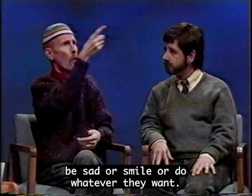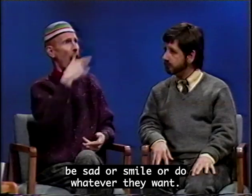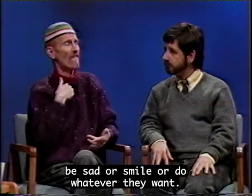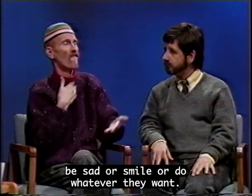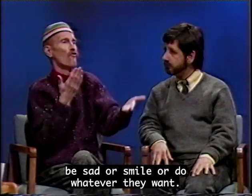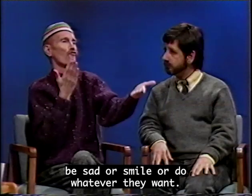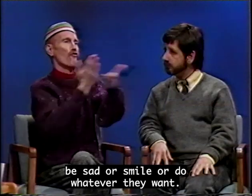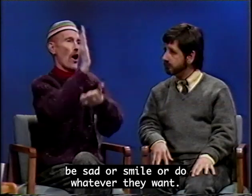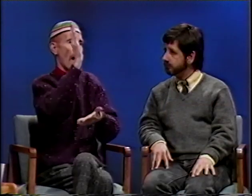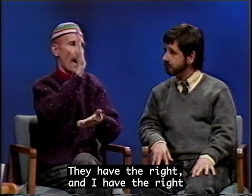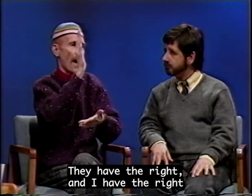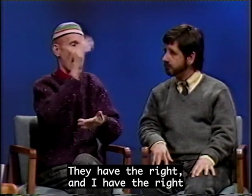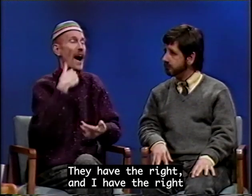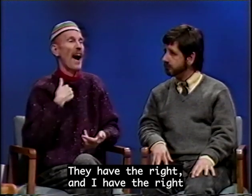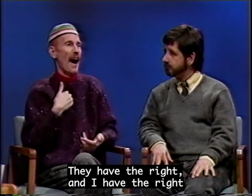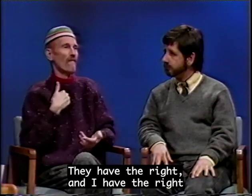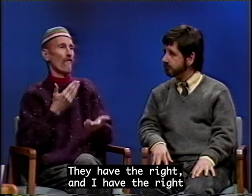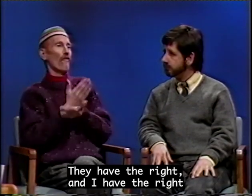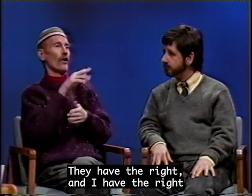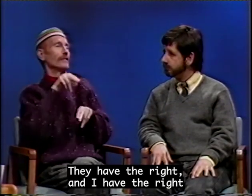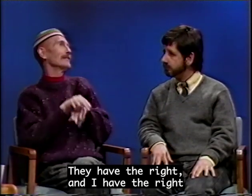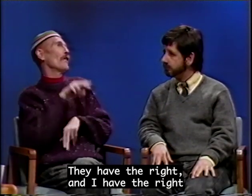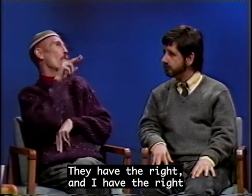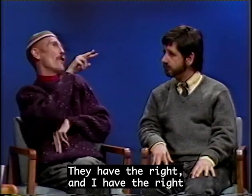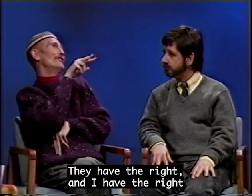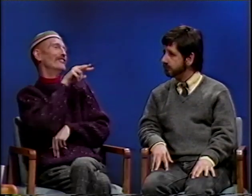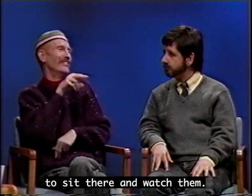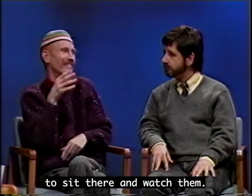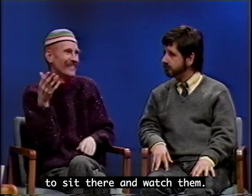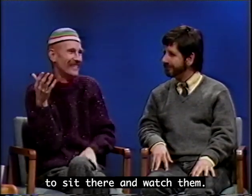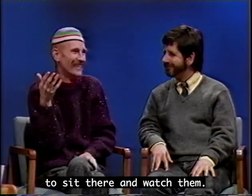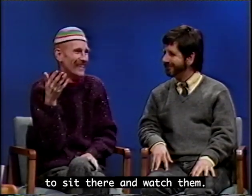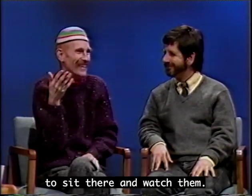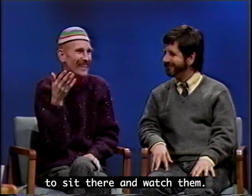or do whatever they want. They have the right, and I have the right to sit there and watch them.